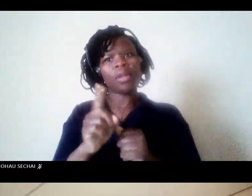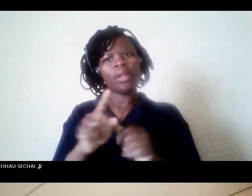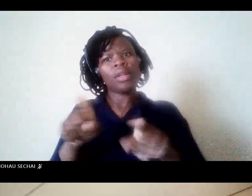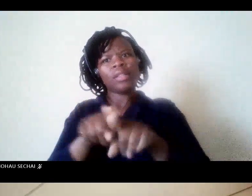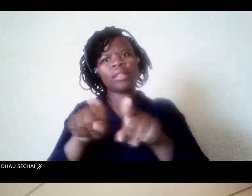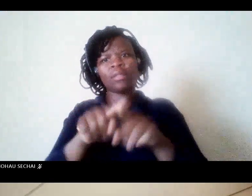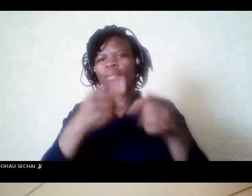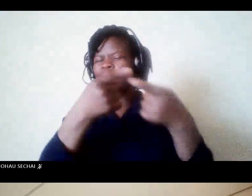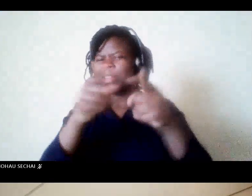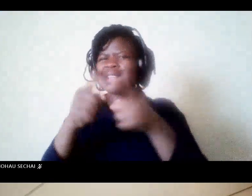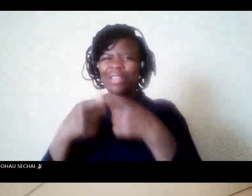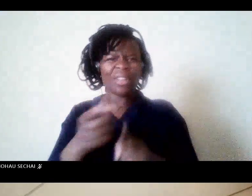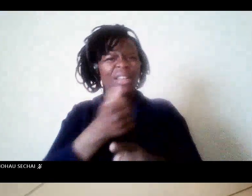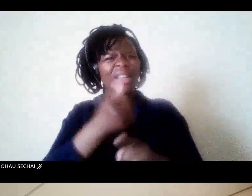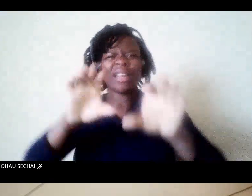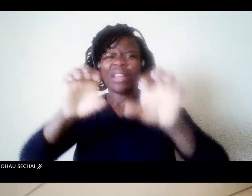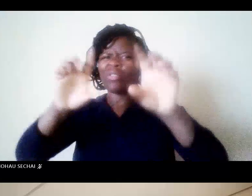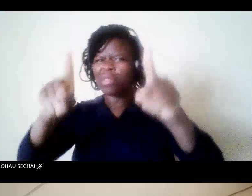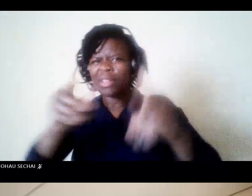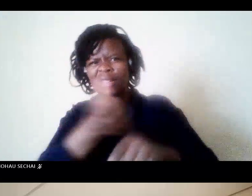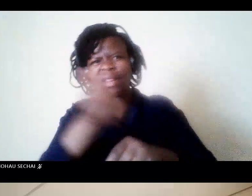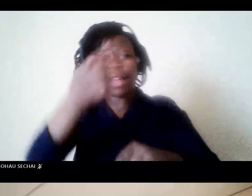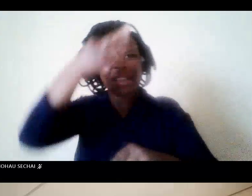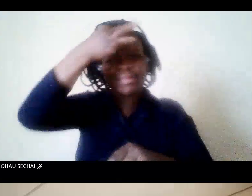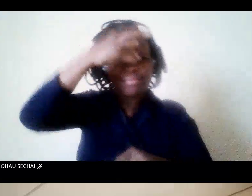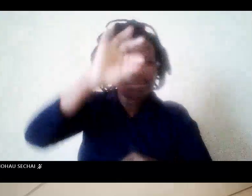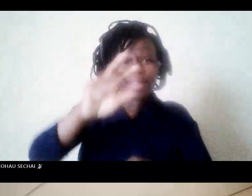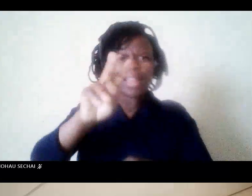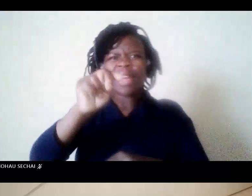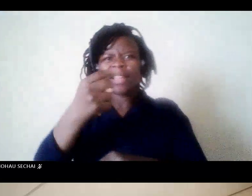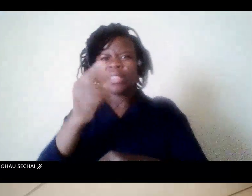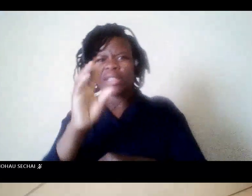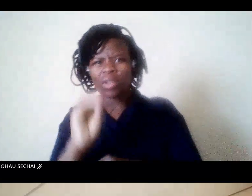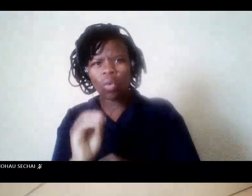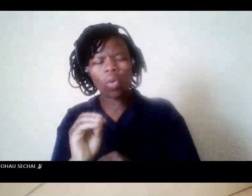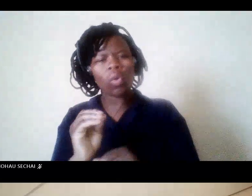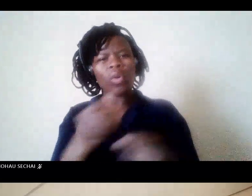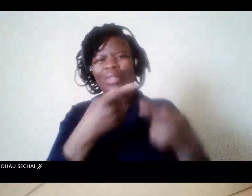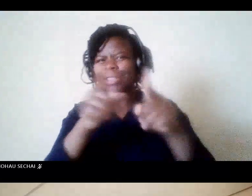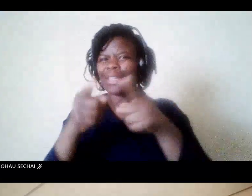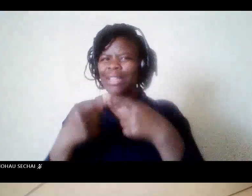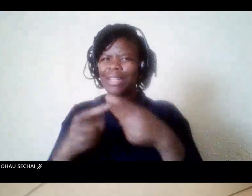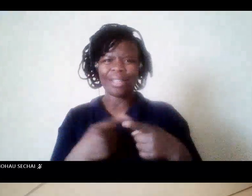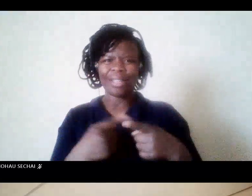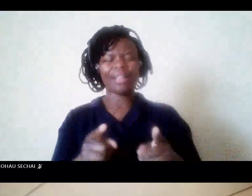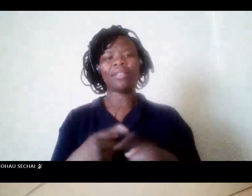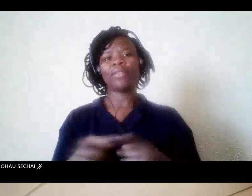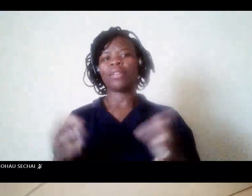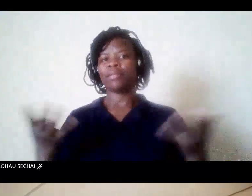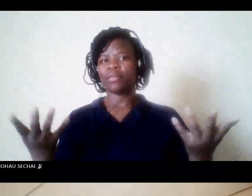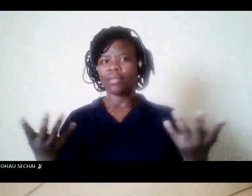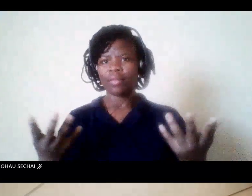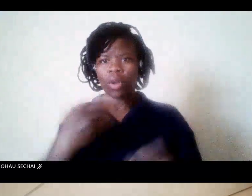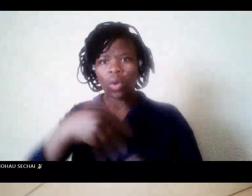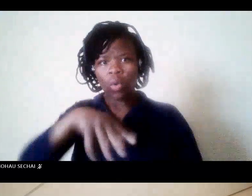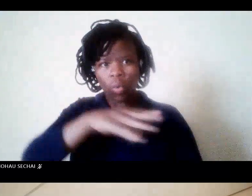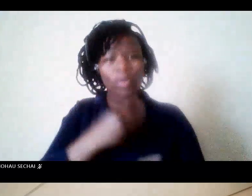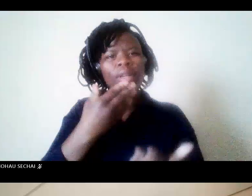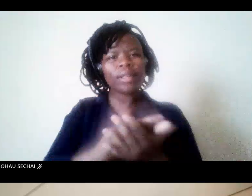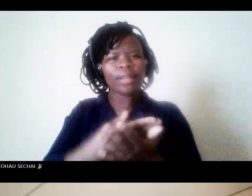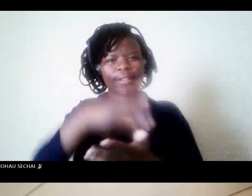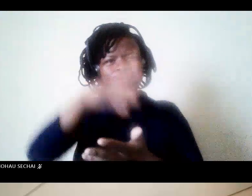either education, government, NGO, entrepreneur, whatever it is, for us to keep that in mind and